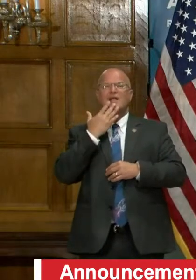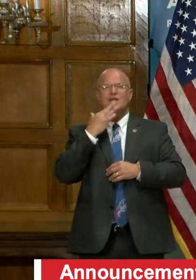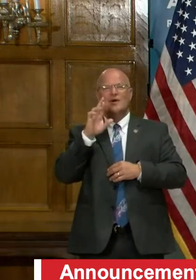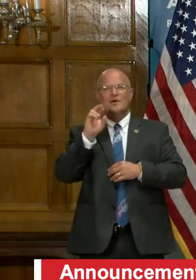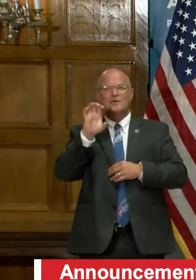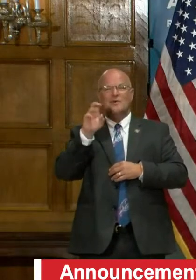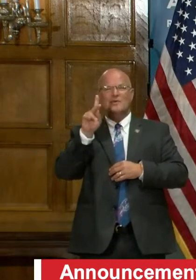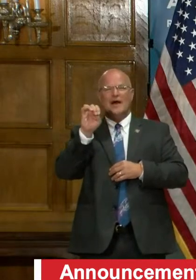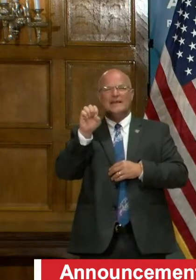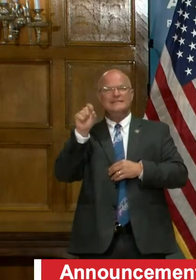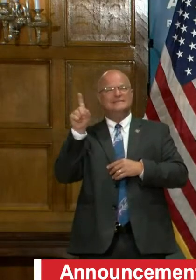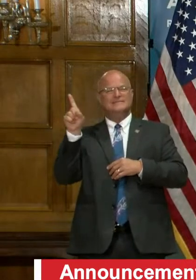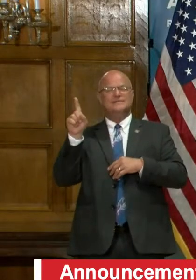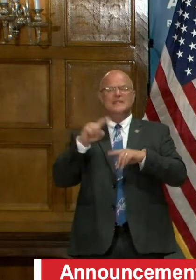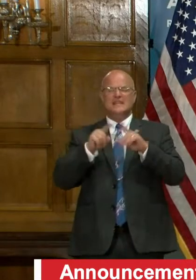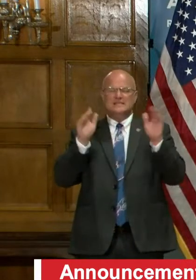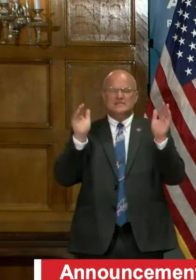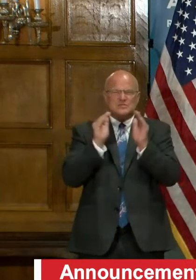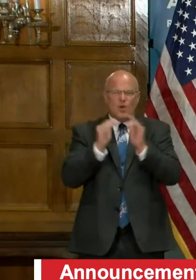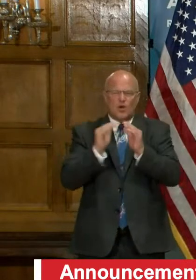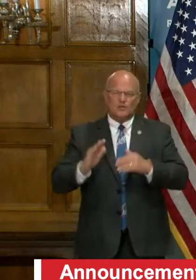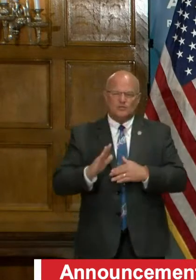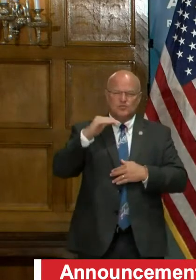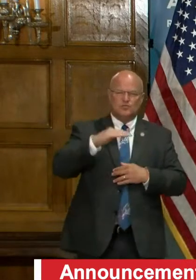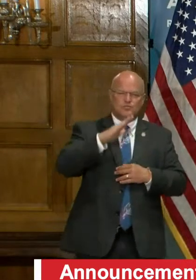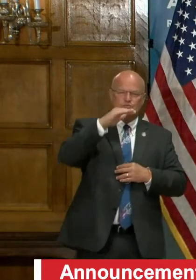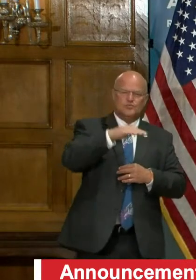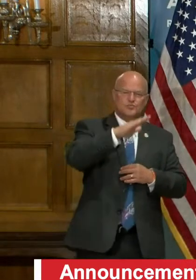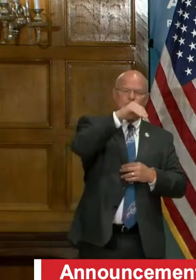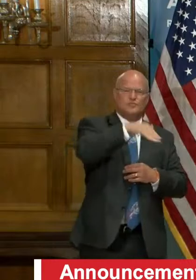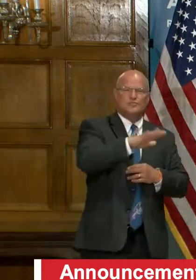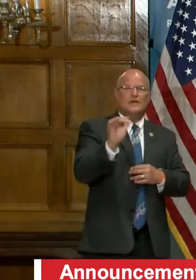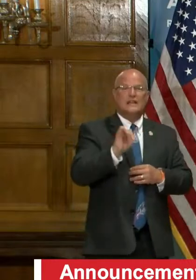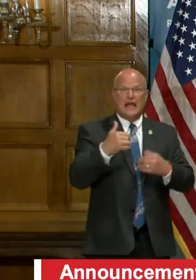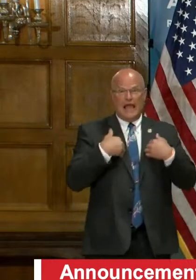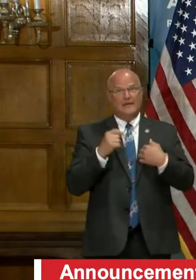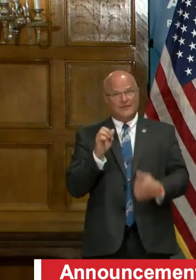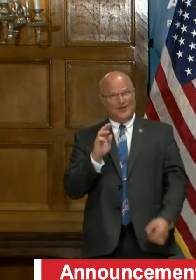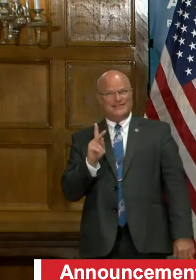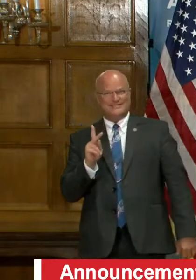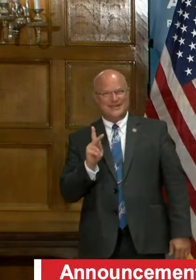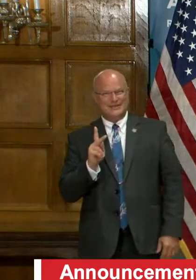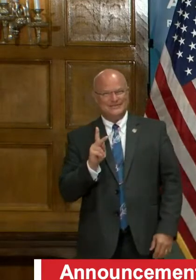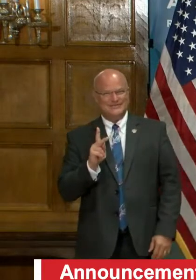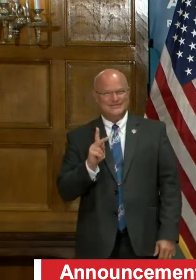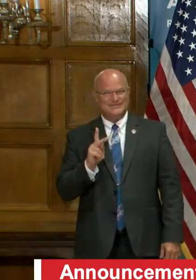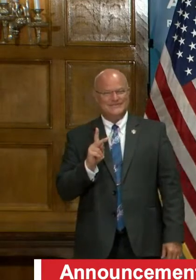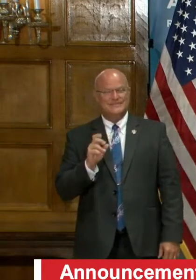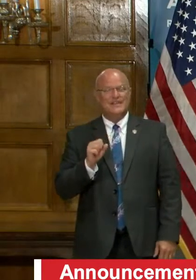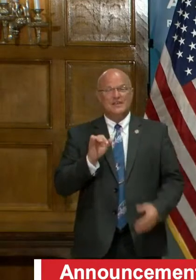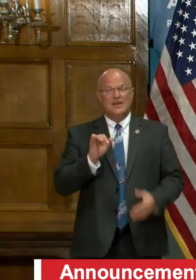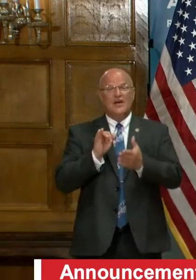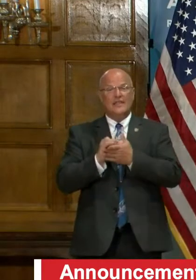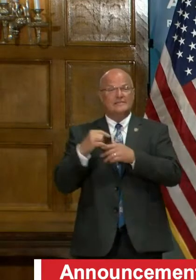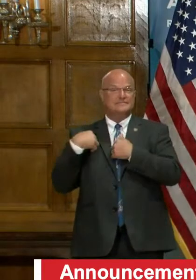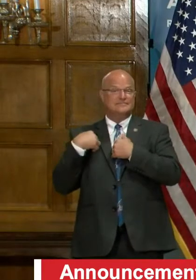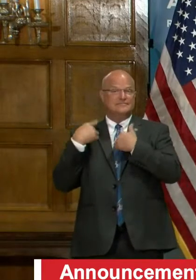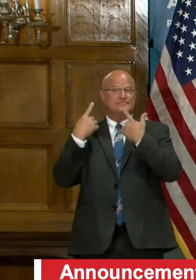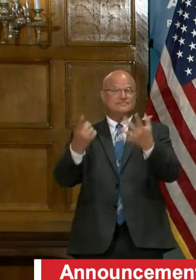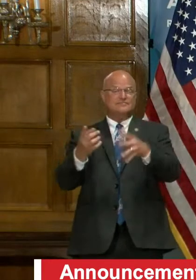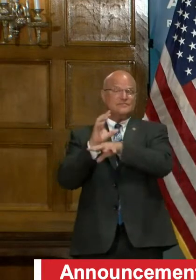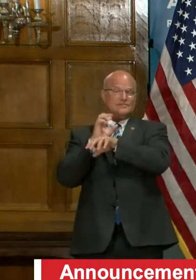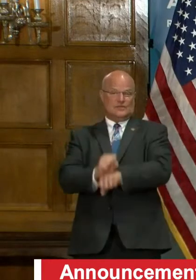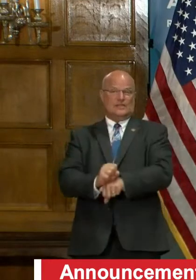Rockies, versus multiple smaller spikes or peaks like we have in Arkansas. And that's been our trend